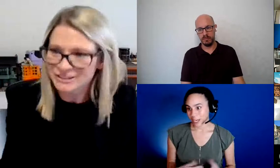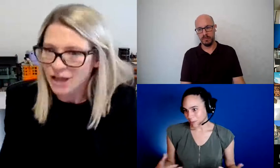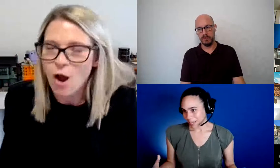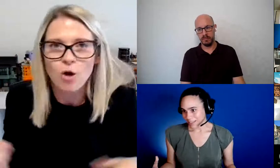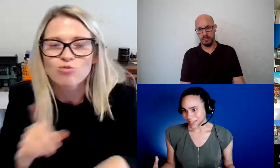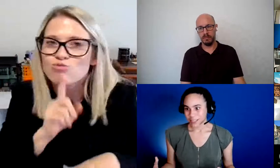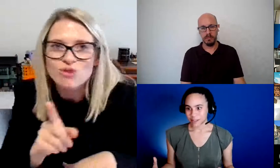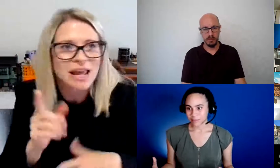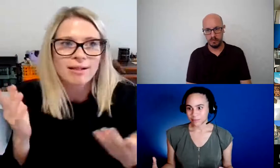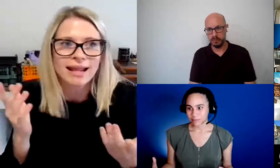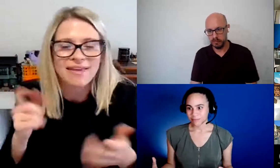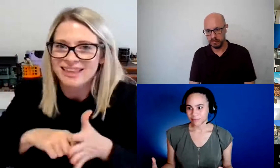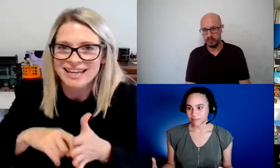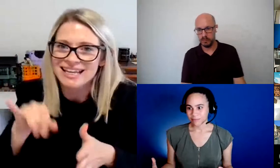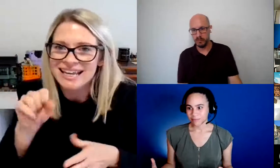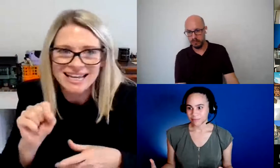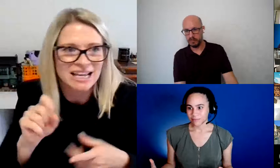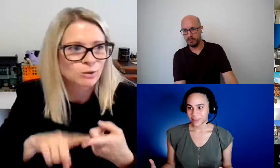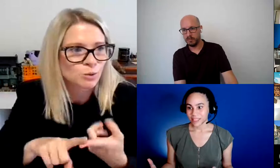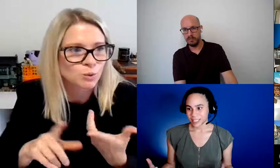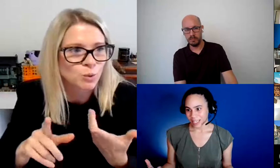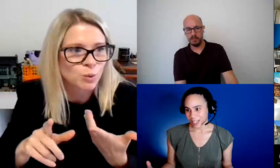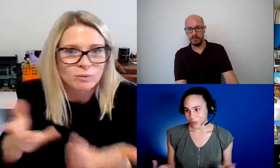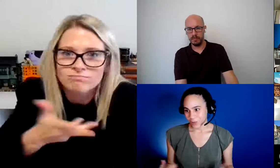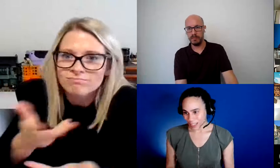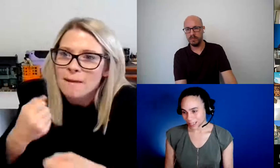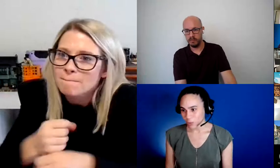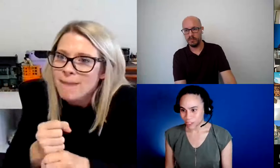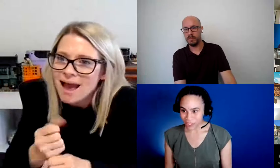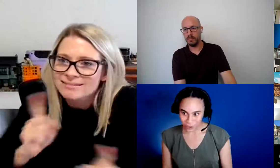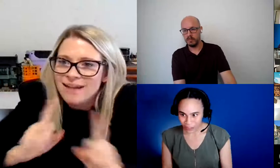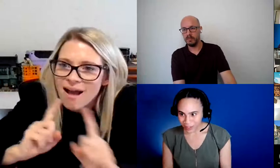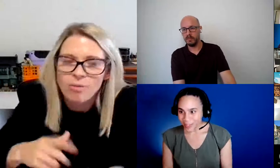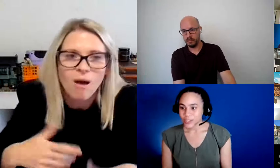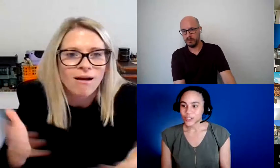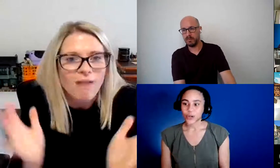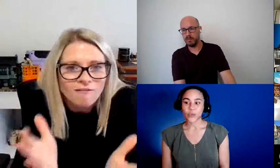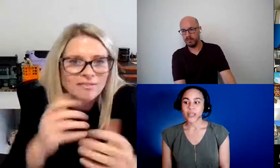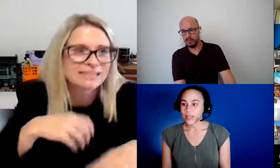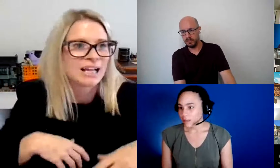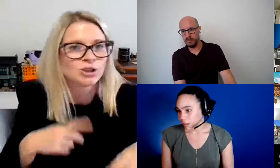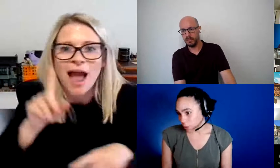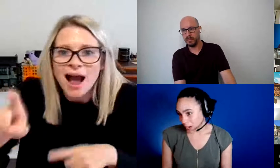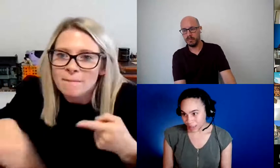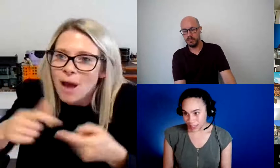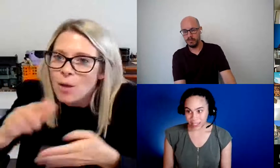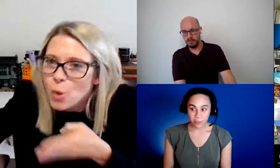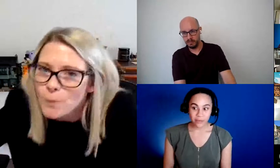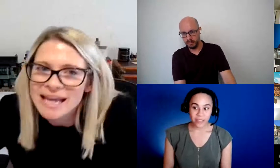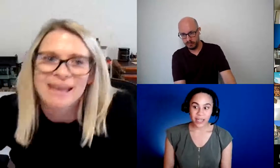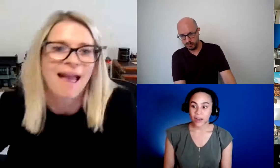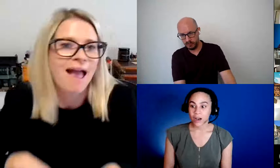company that is sign language centric. So, we, if we're having any type of dialogue,